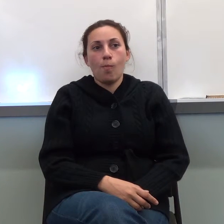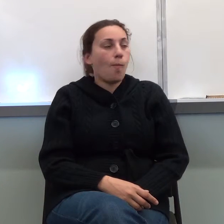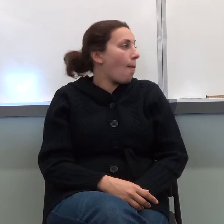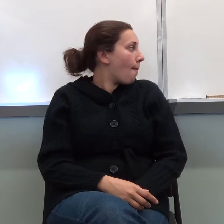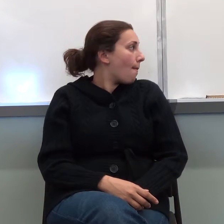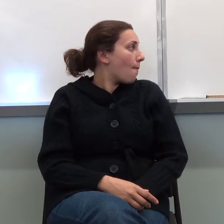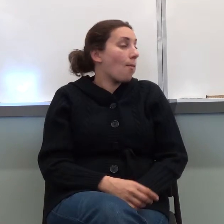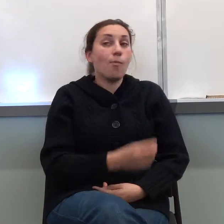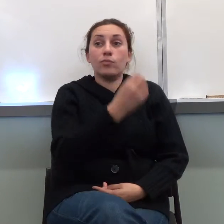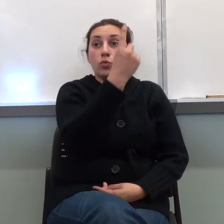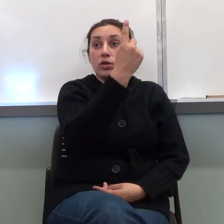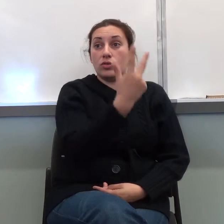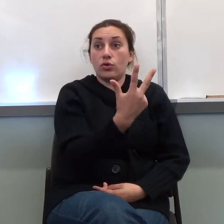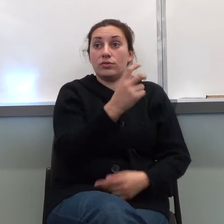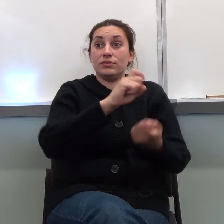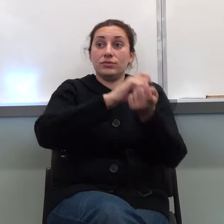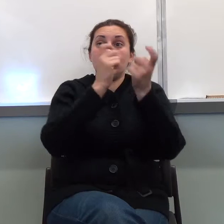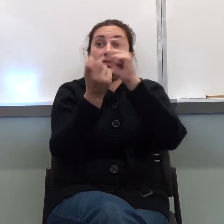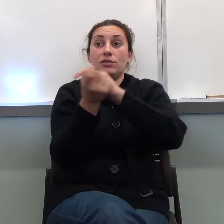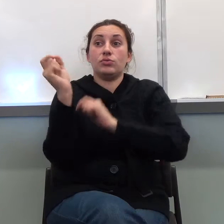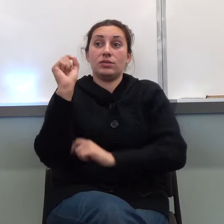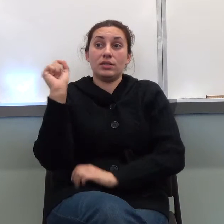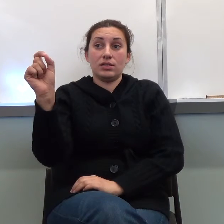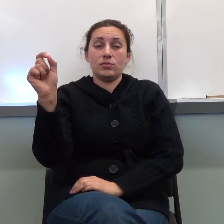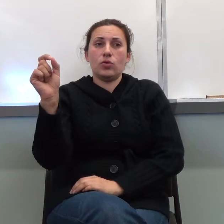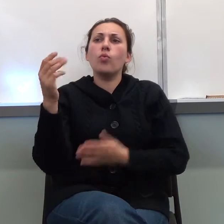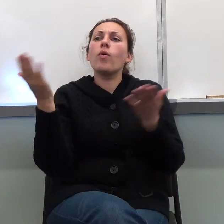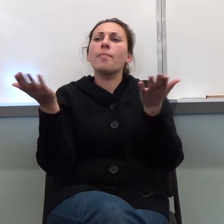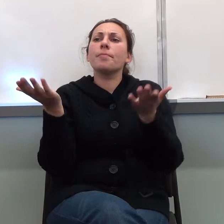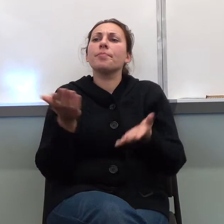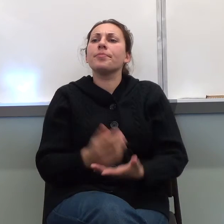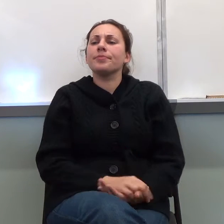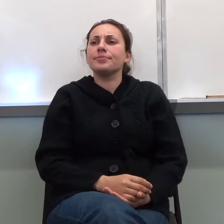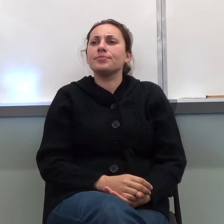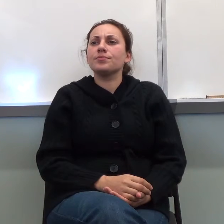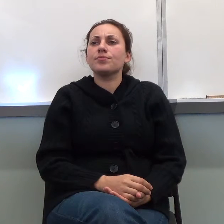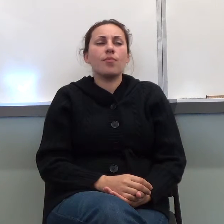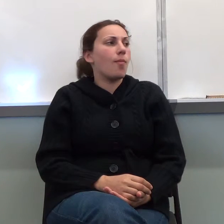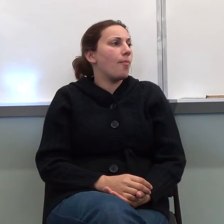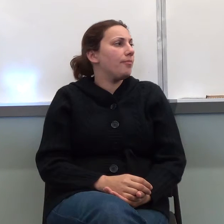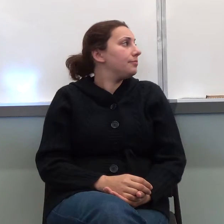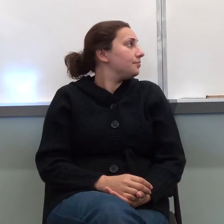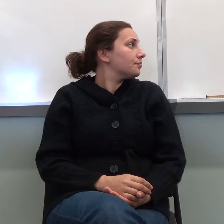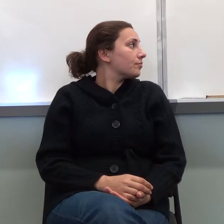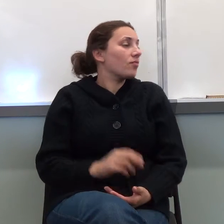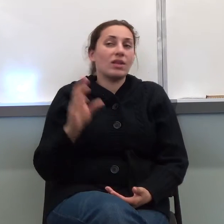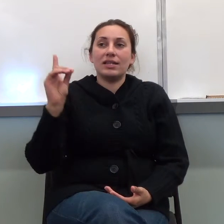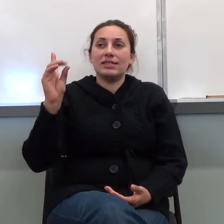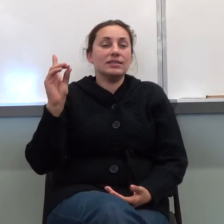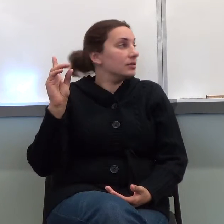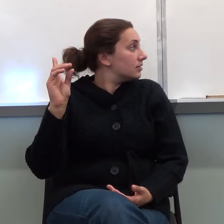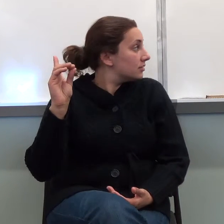decimal form is which one? Wait. It's D. It's the repeater. It's a